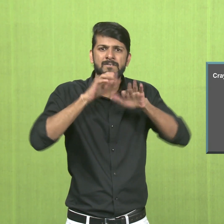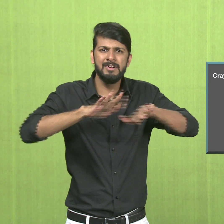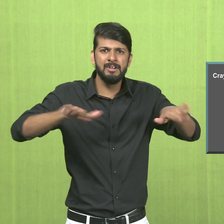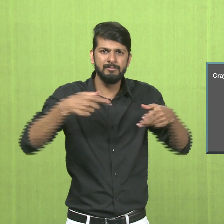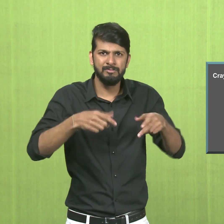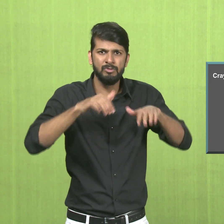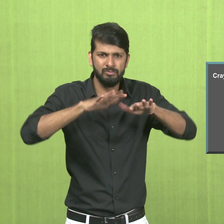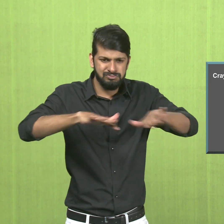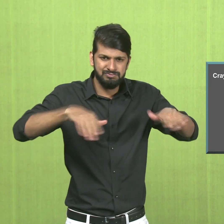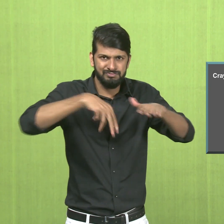Crayfish